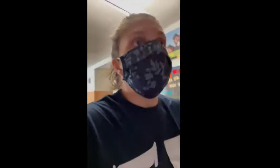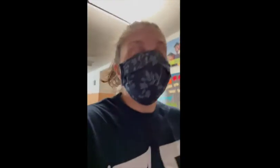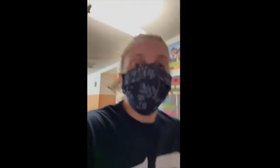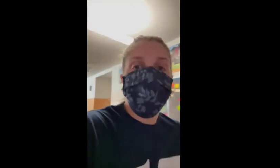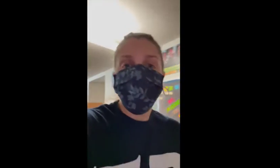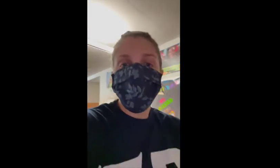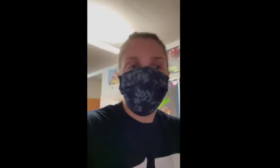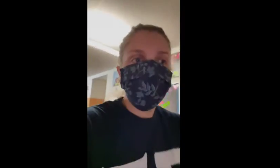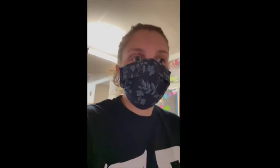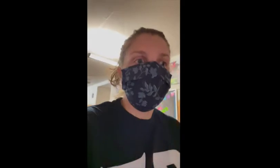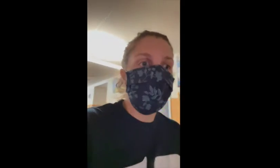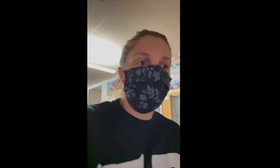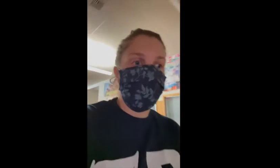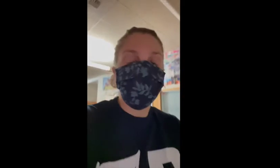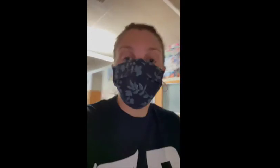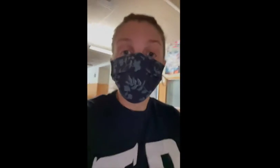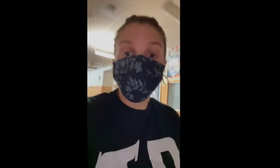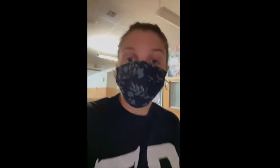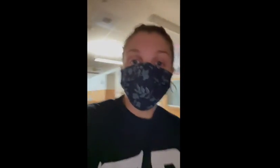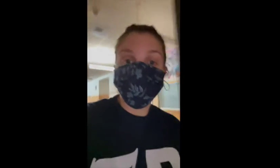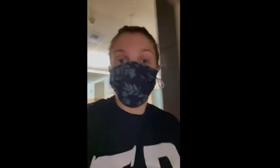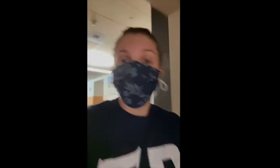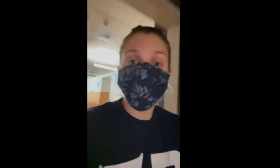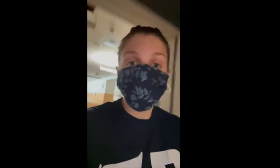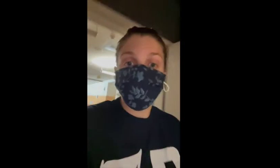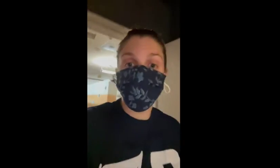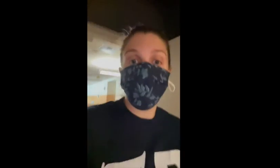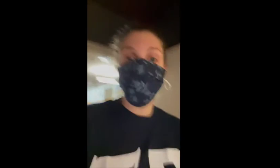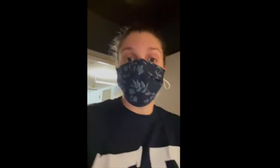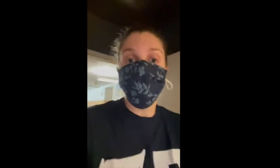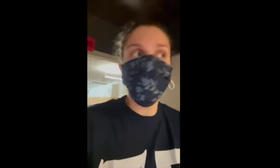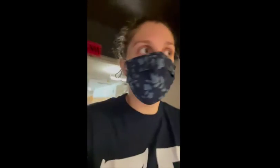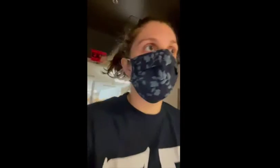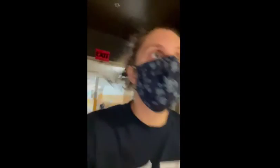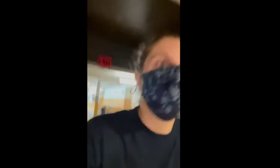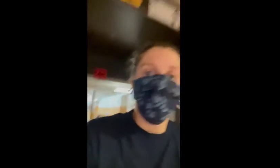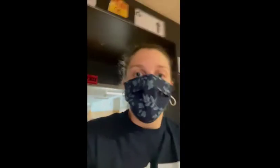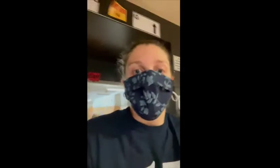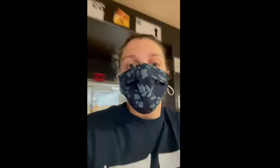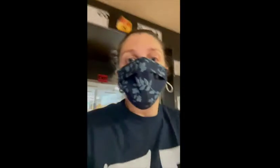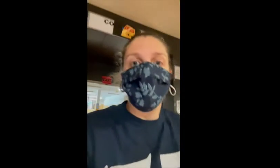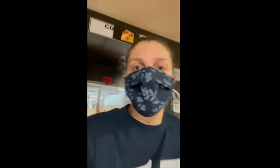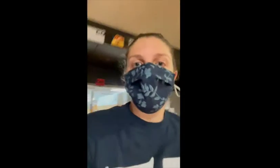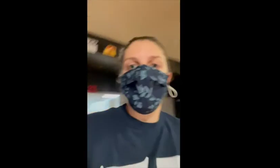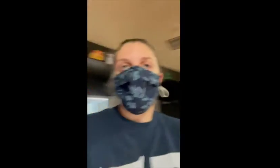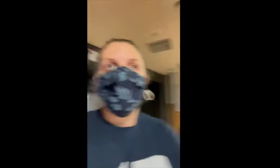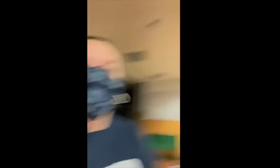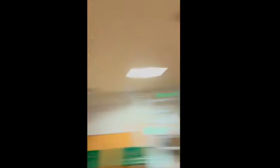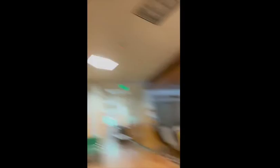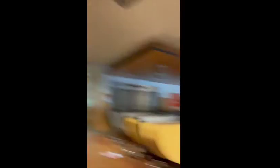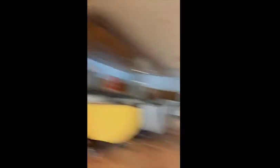we're gonna head down to our performing arts and gym area. So as we're walking, this is just, again,